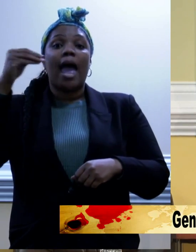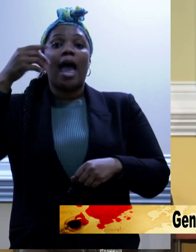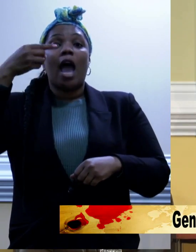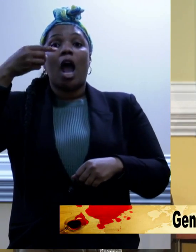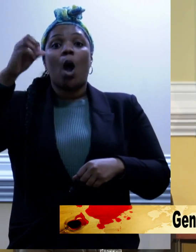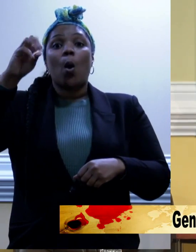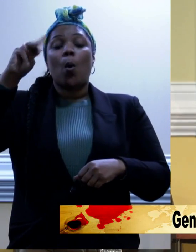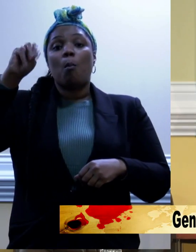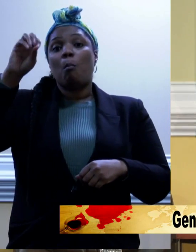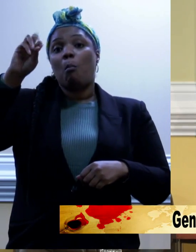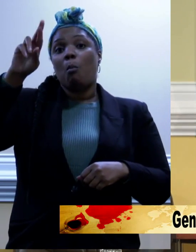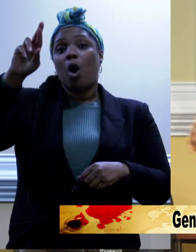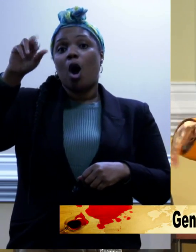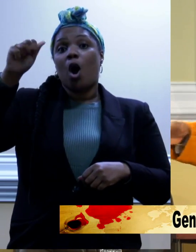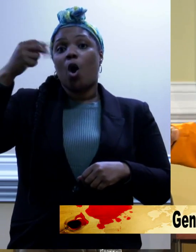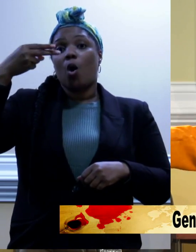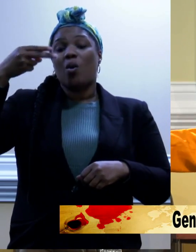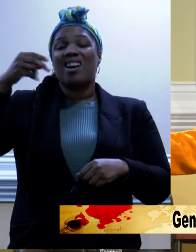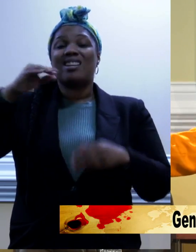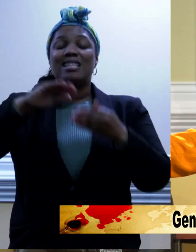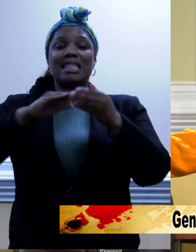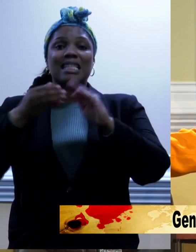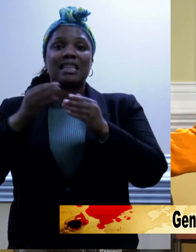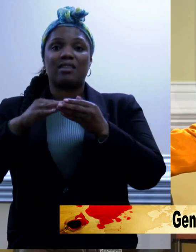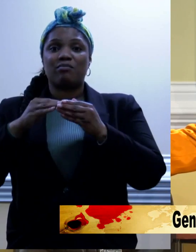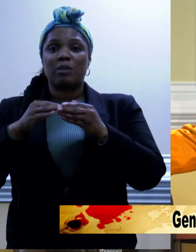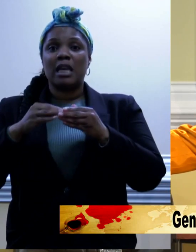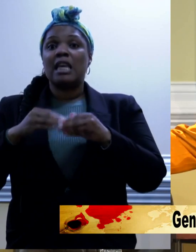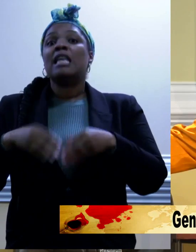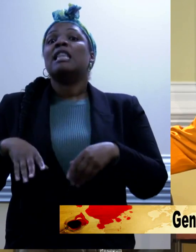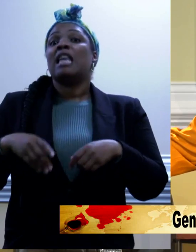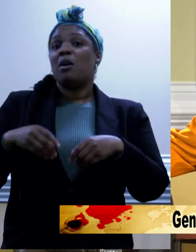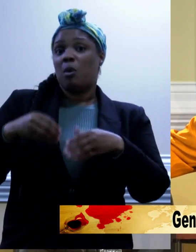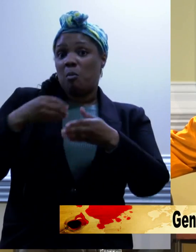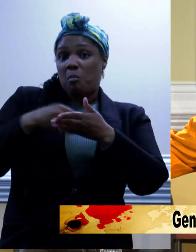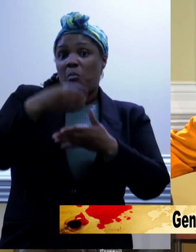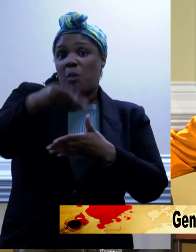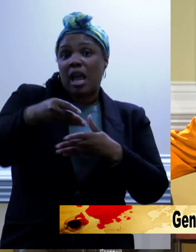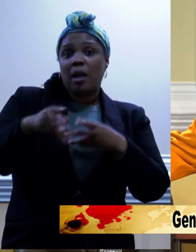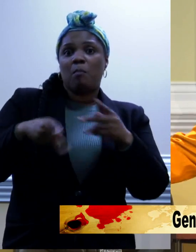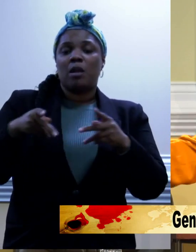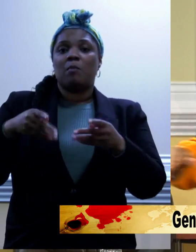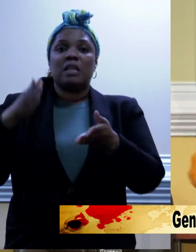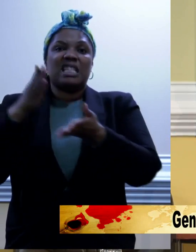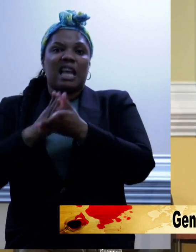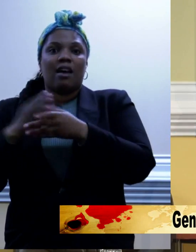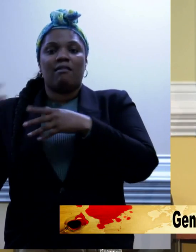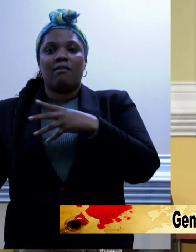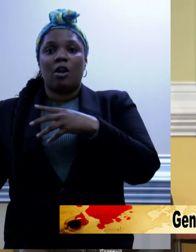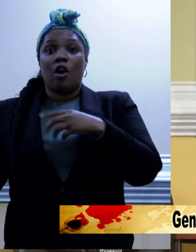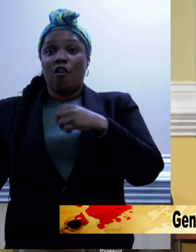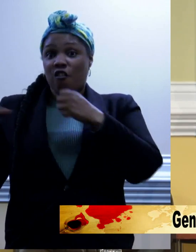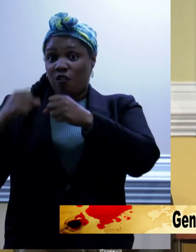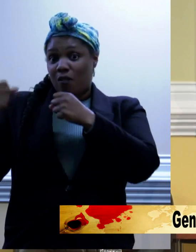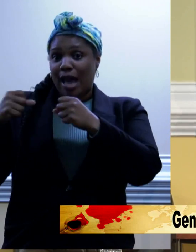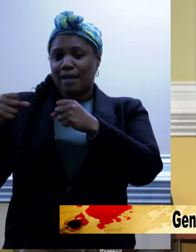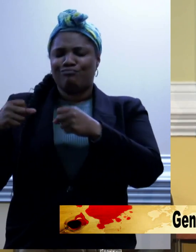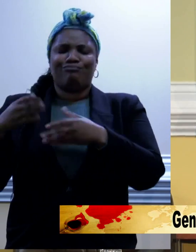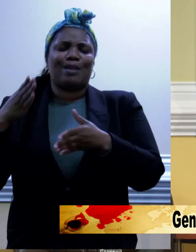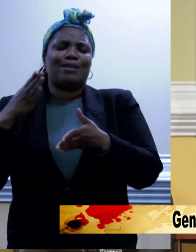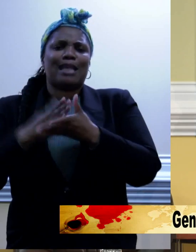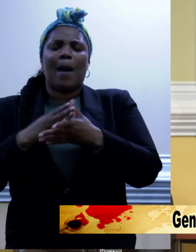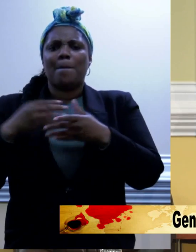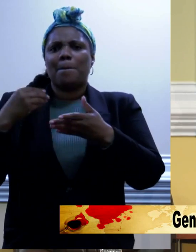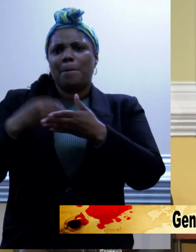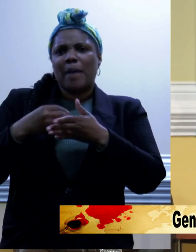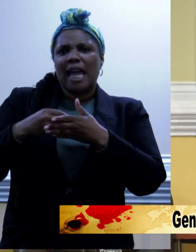what do you call it? The king used to pay you to keep you from fighting, killing them? Tribute. But they stopped paying tribute, so they come down